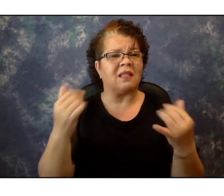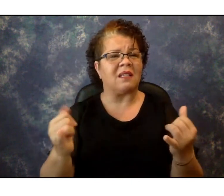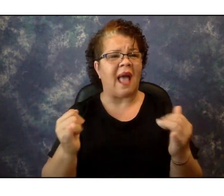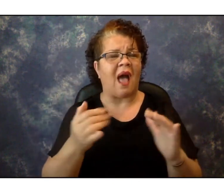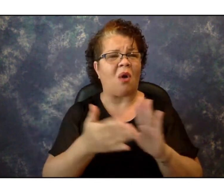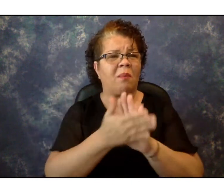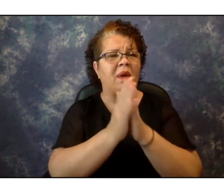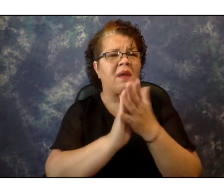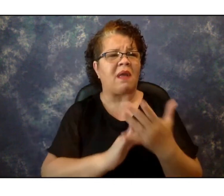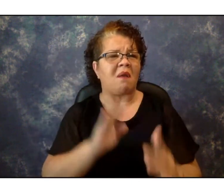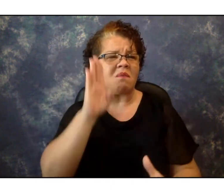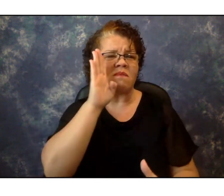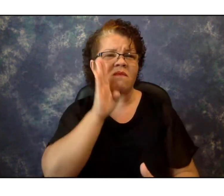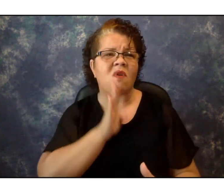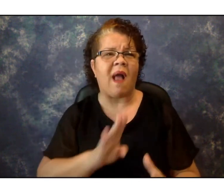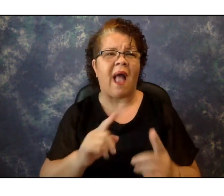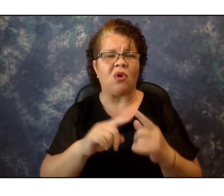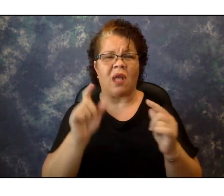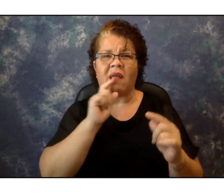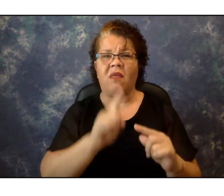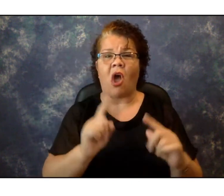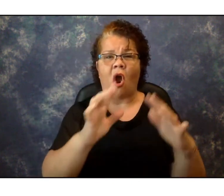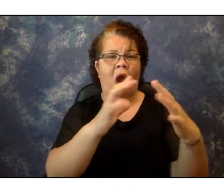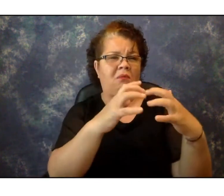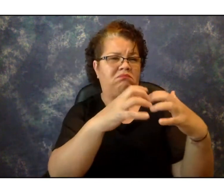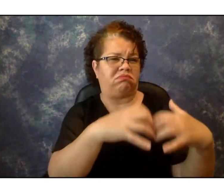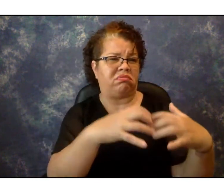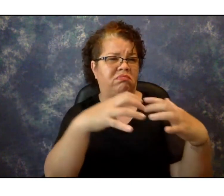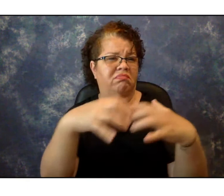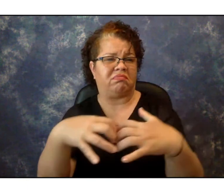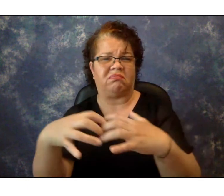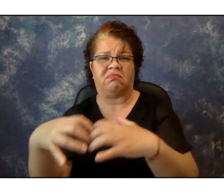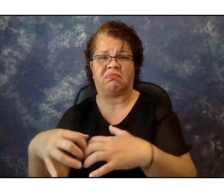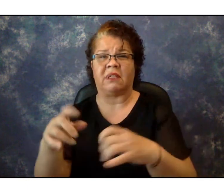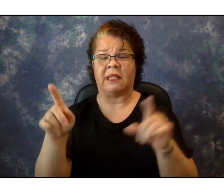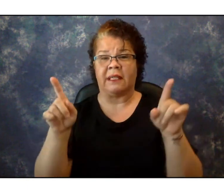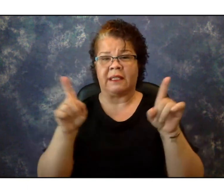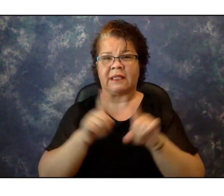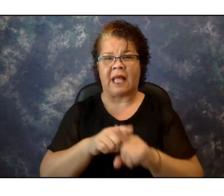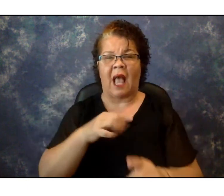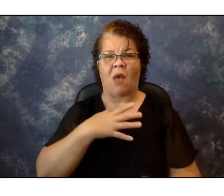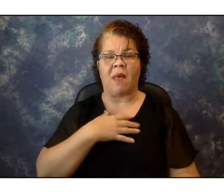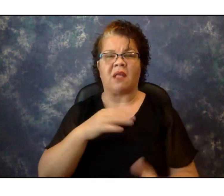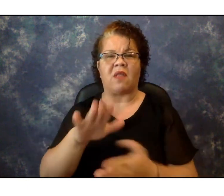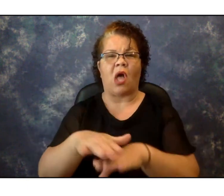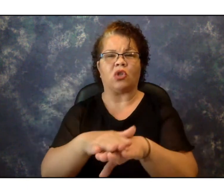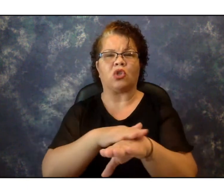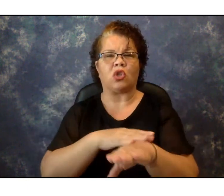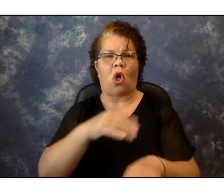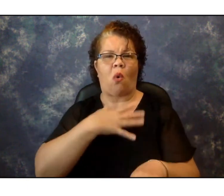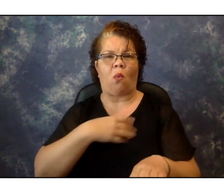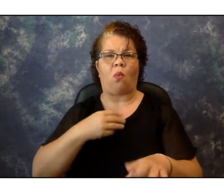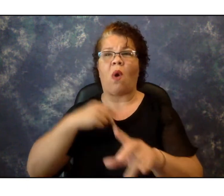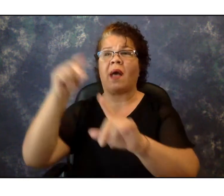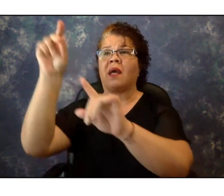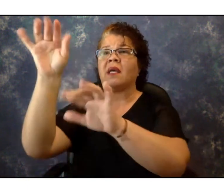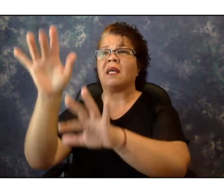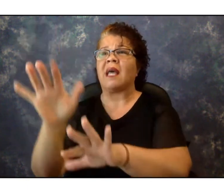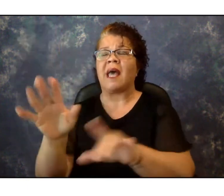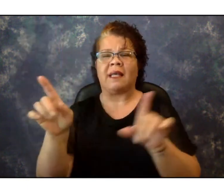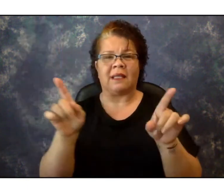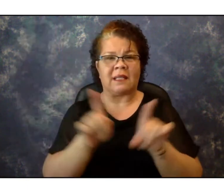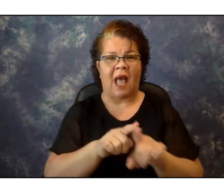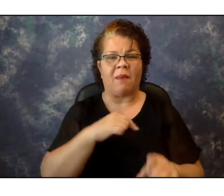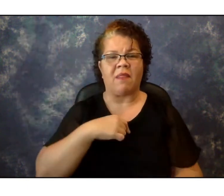down slow as the snow, white and insistent as the woman who sent word of that uppity boy, her